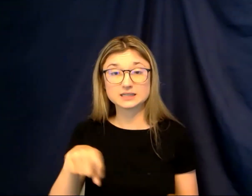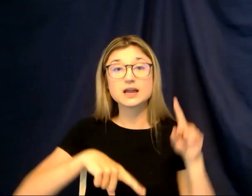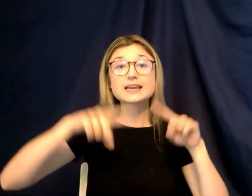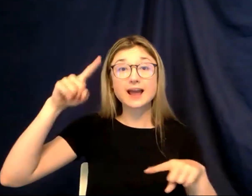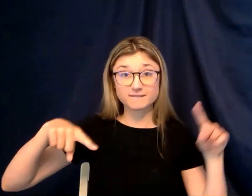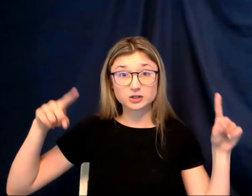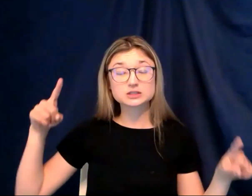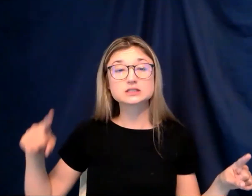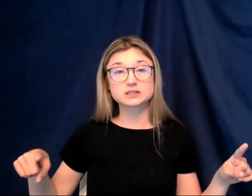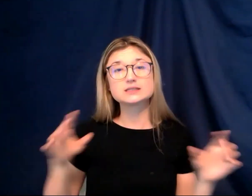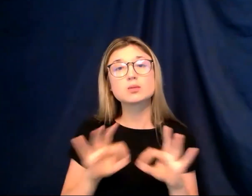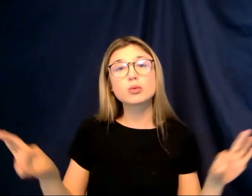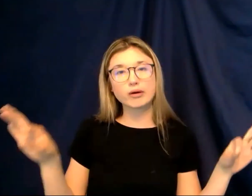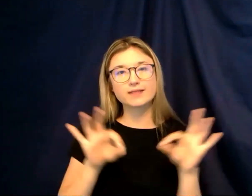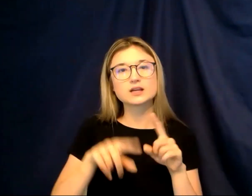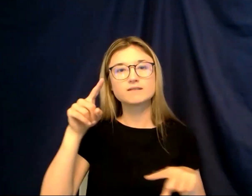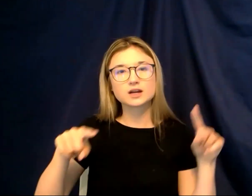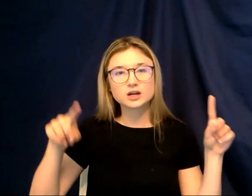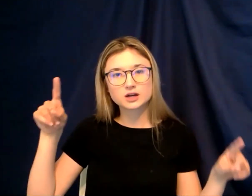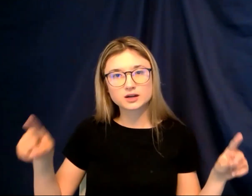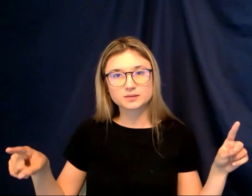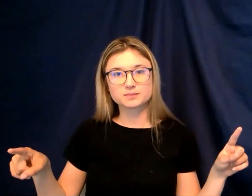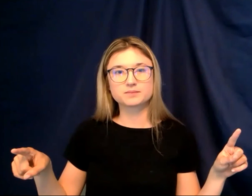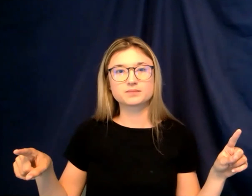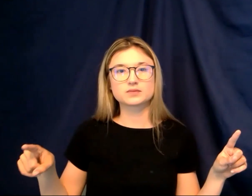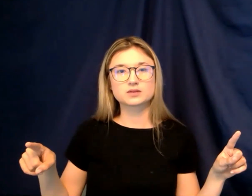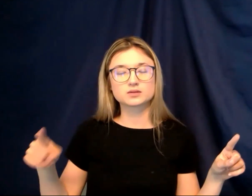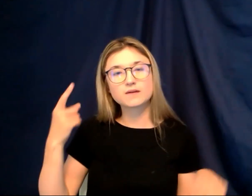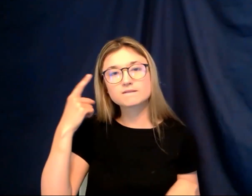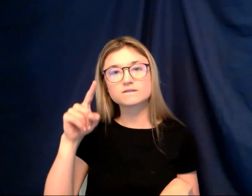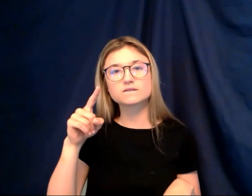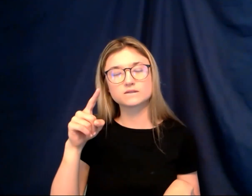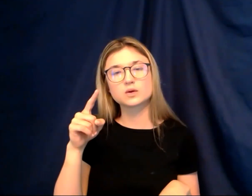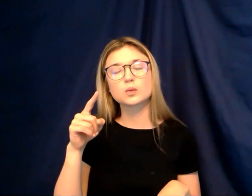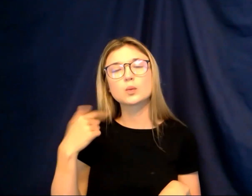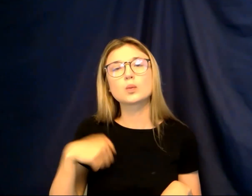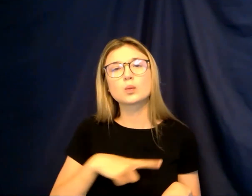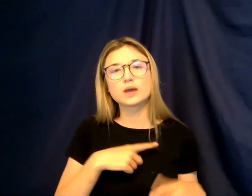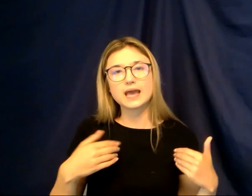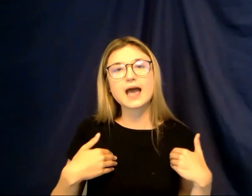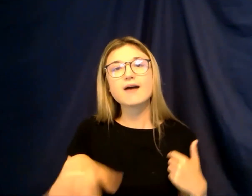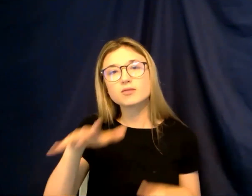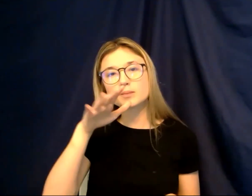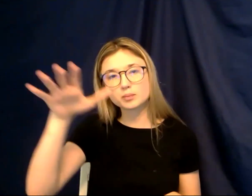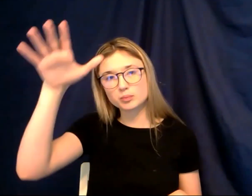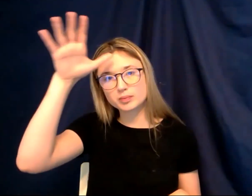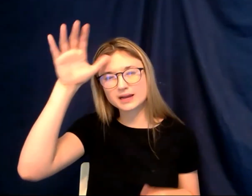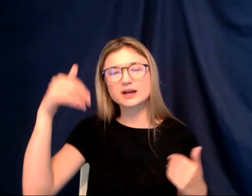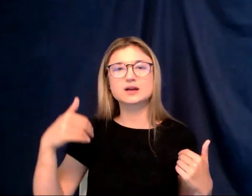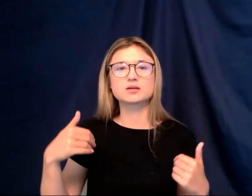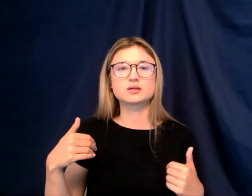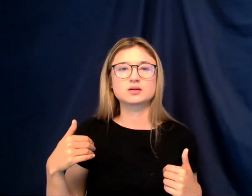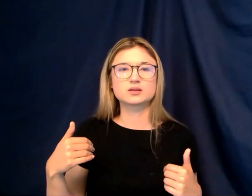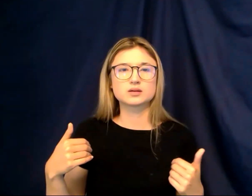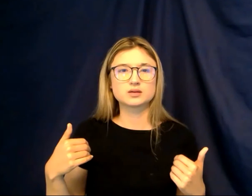considered. Diversity in the perspective of, we have parents who have background or